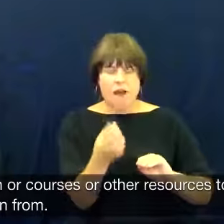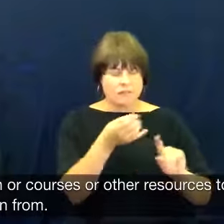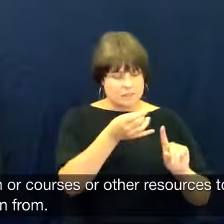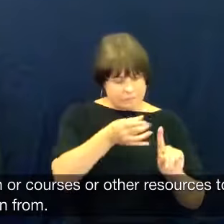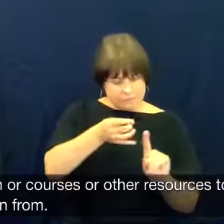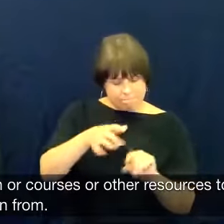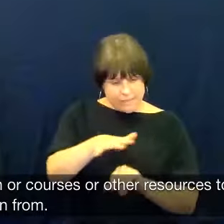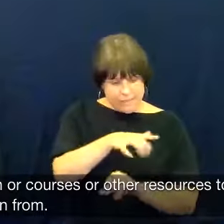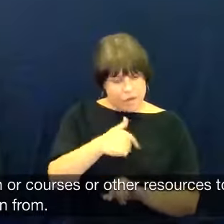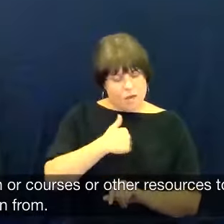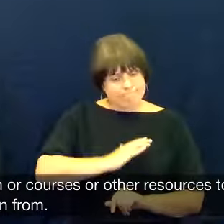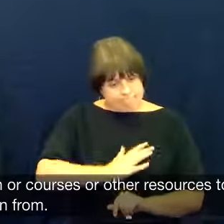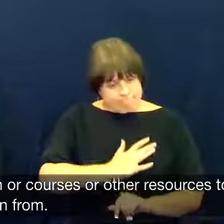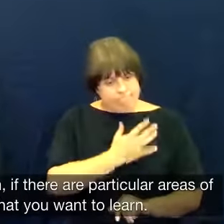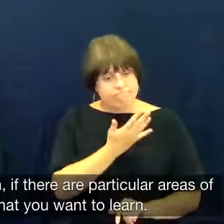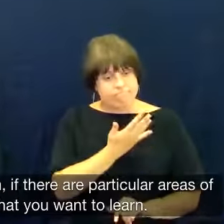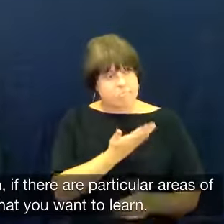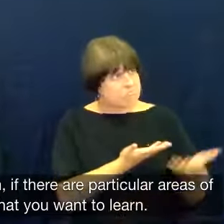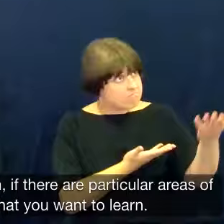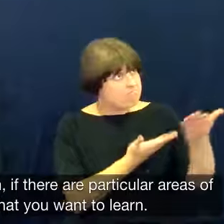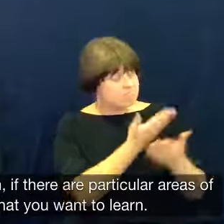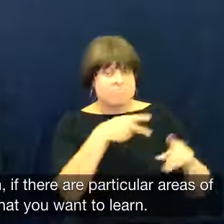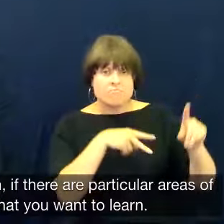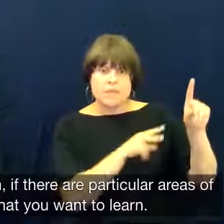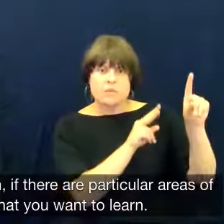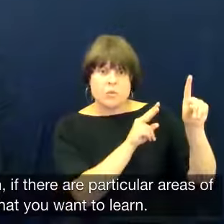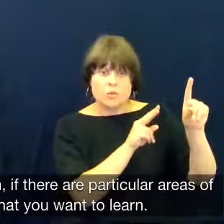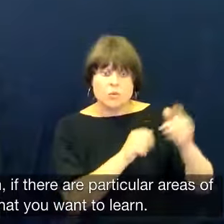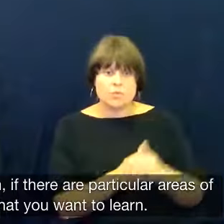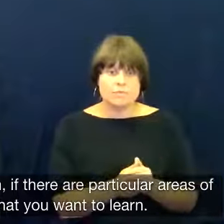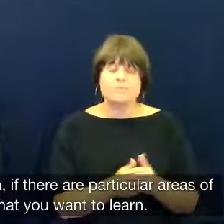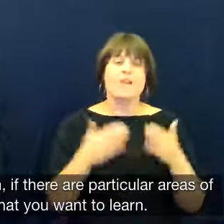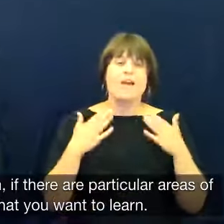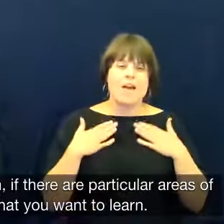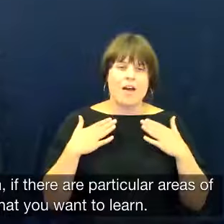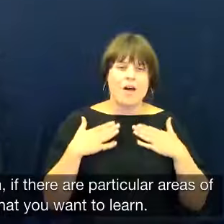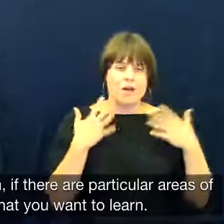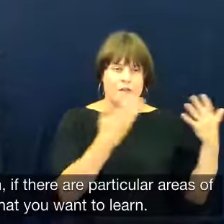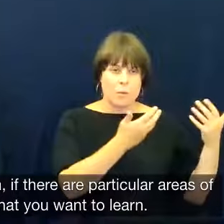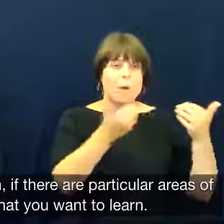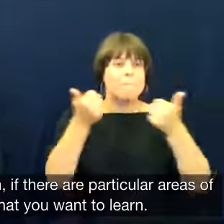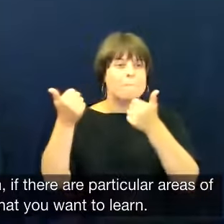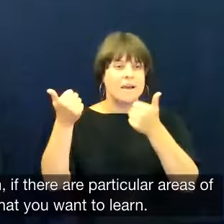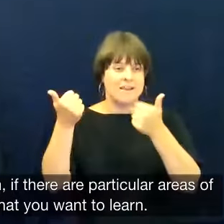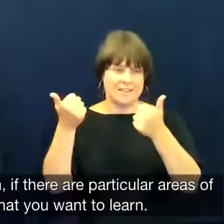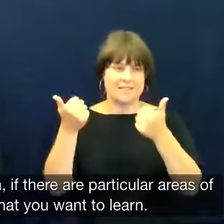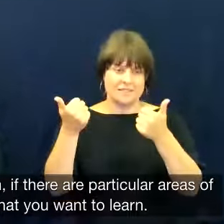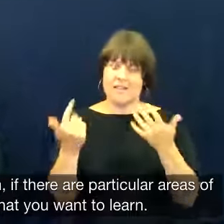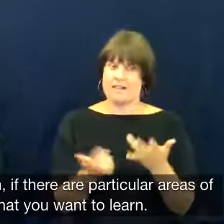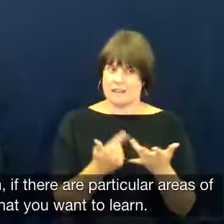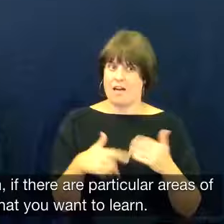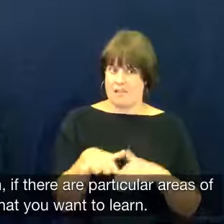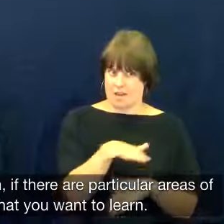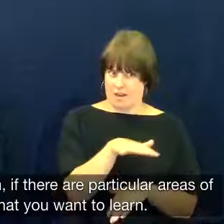interest or things that you want to learn. Health and well-being is another area, and that's covered quite strongly in